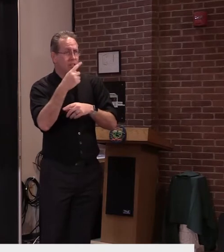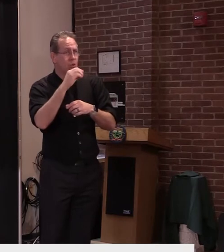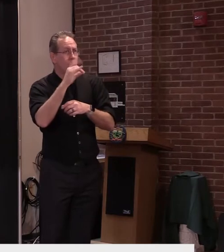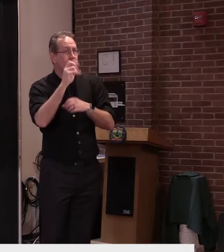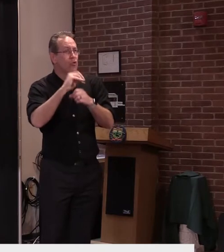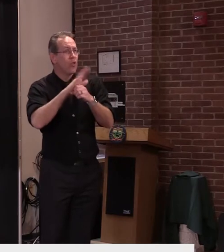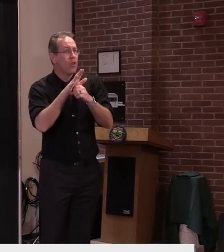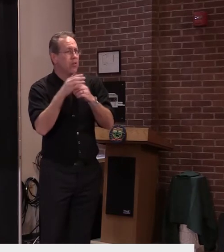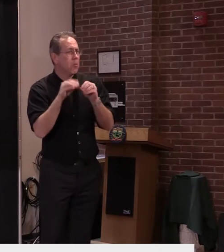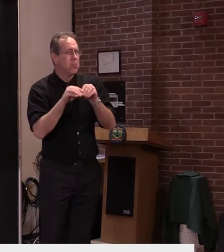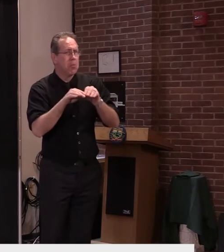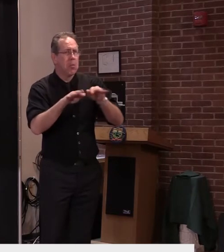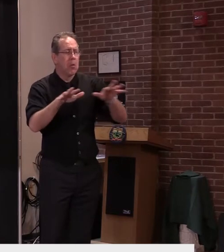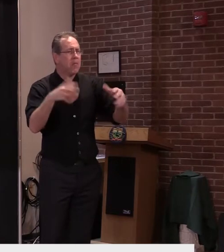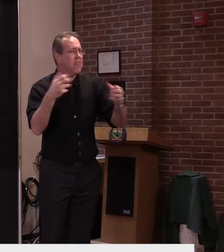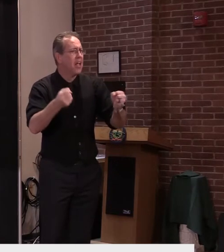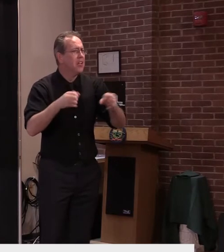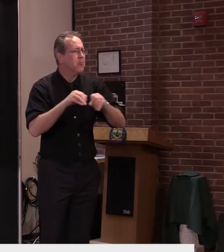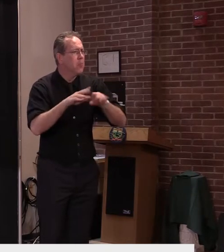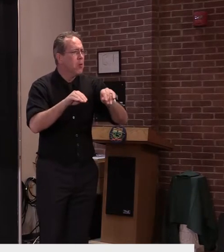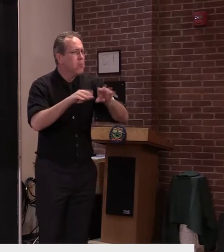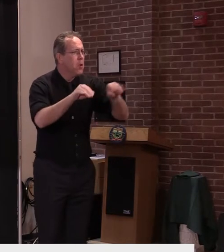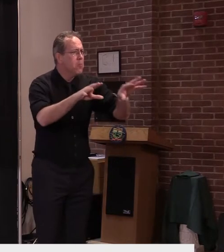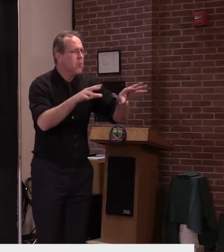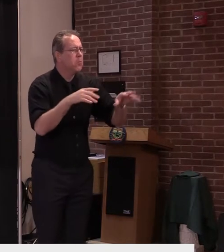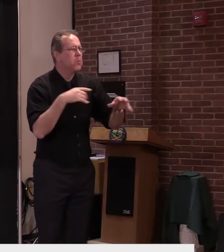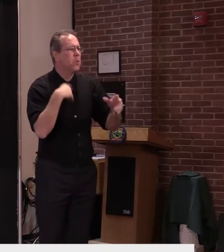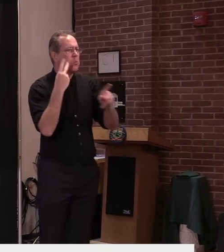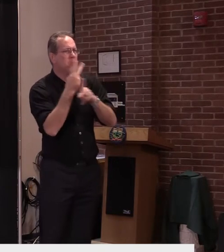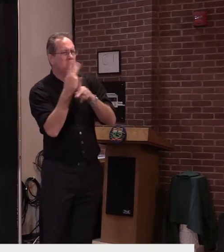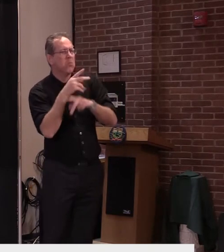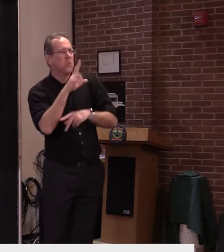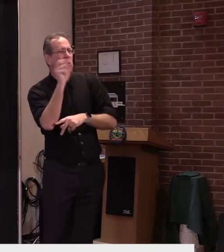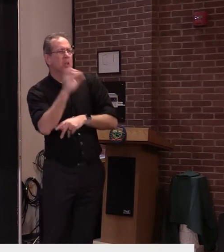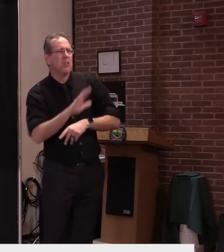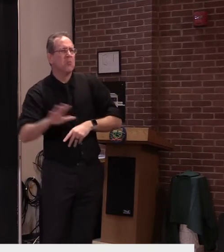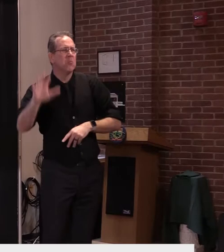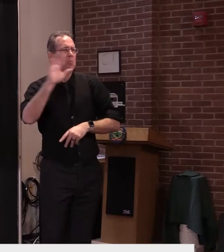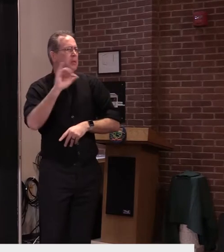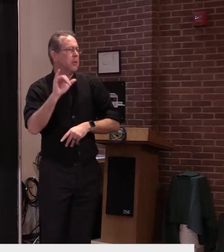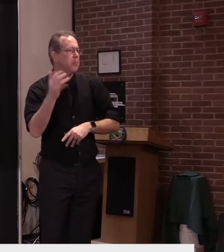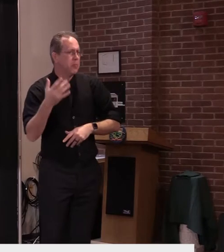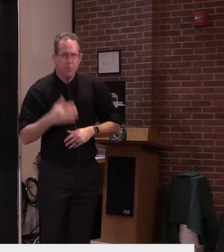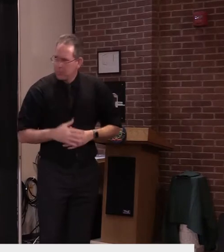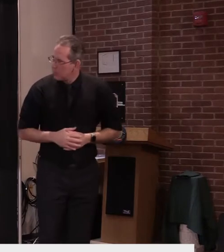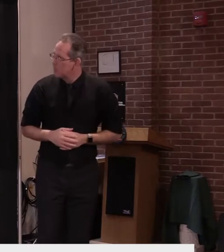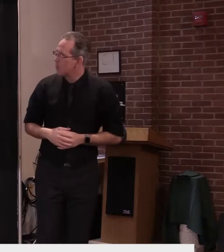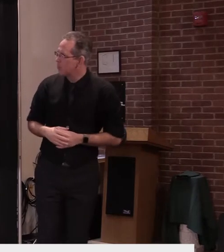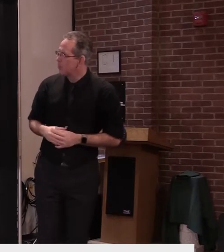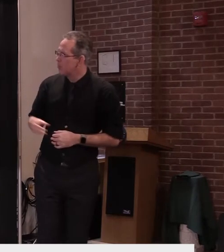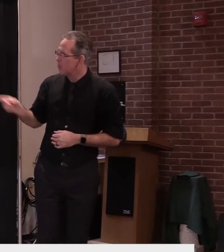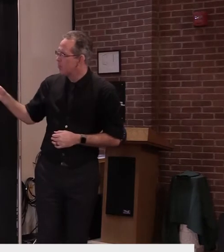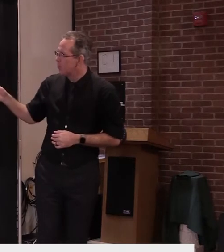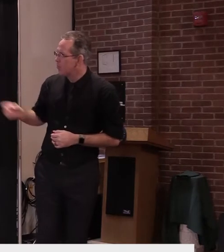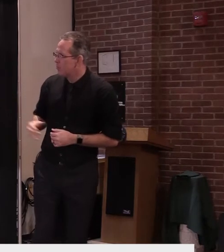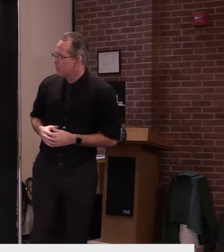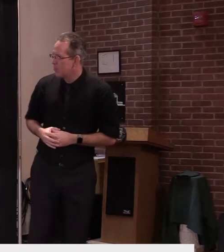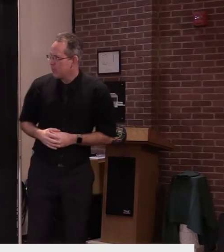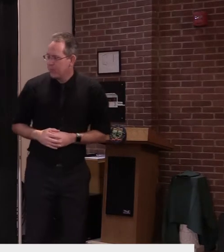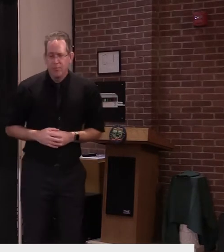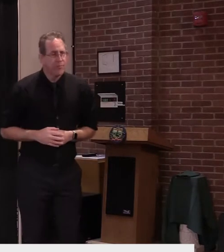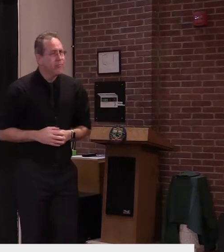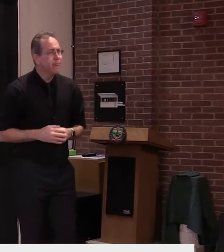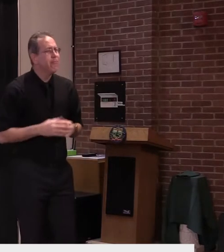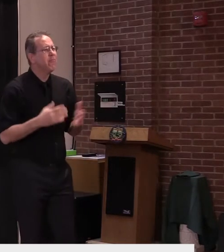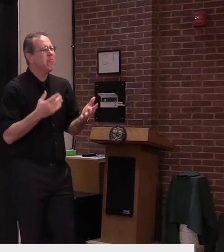the ensemble modelers put out last night shows that cases are expected to continue to increase through the end of January,